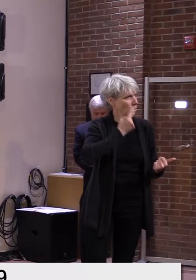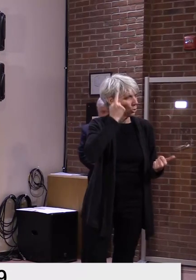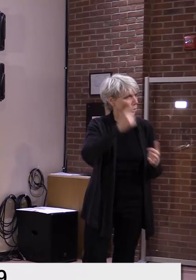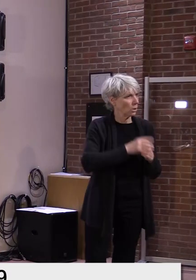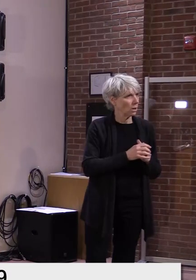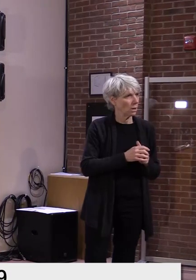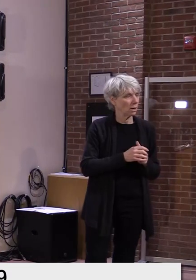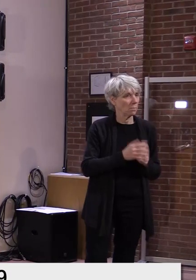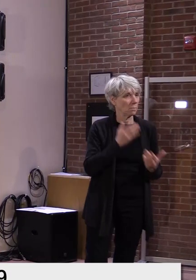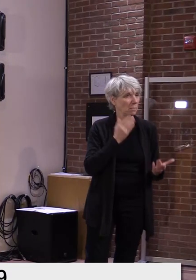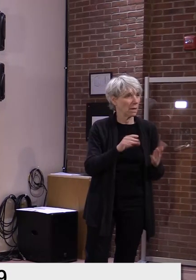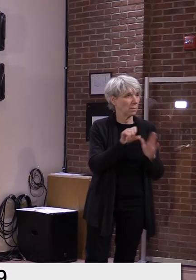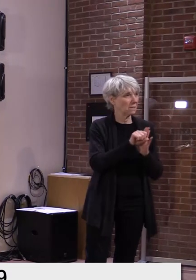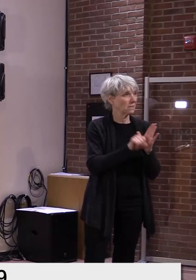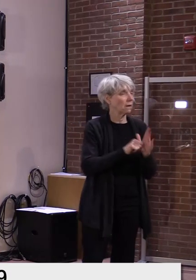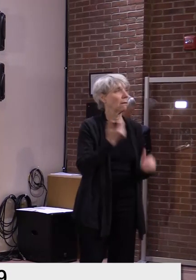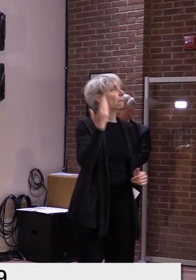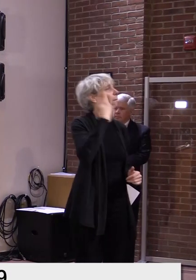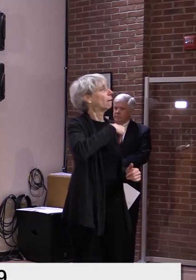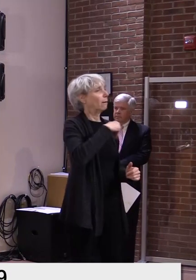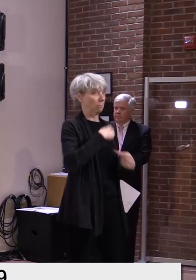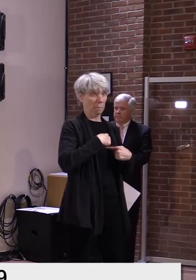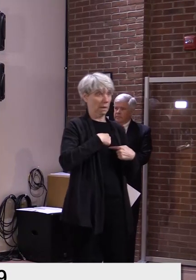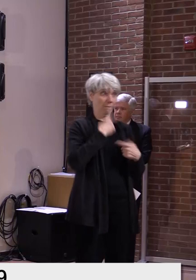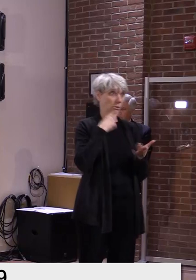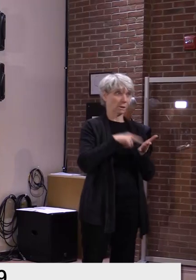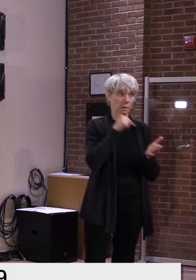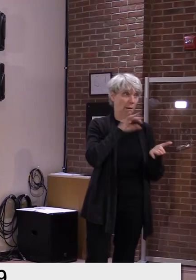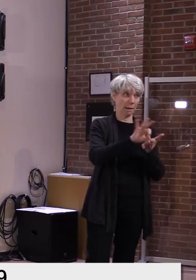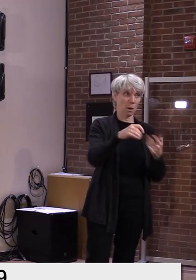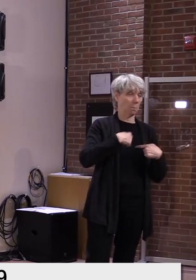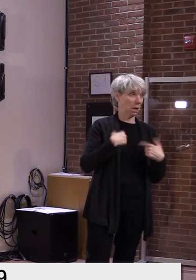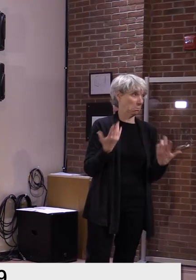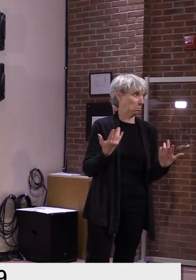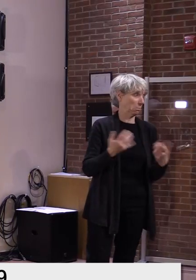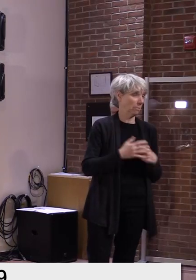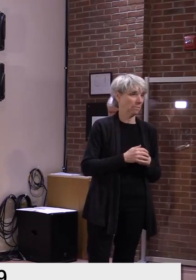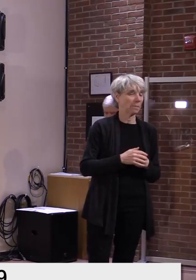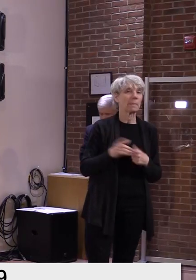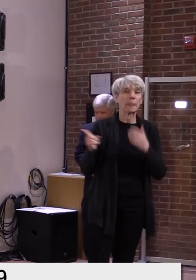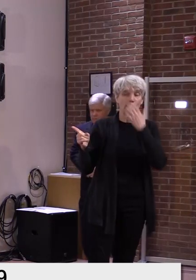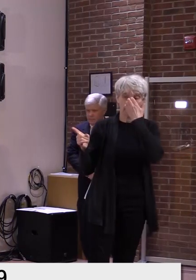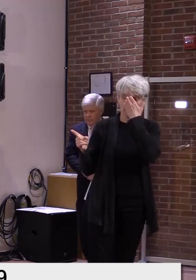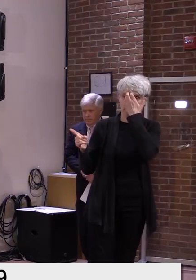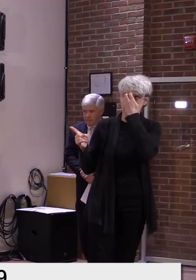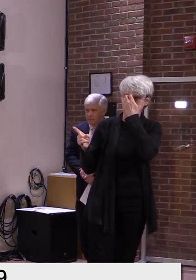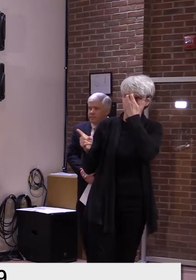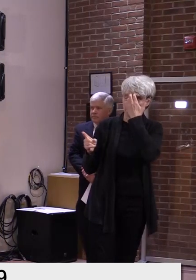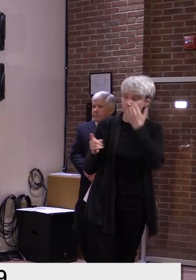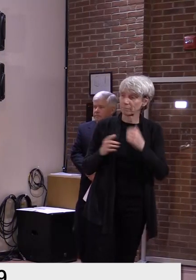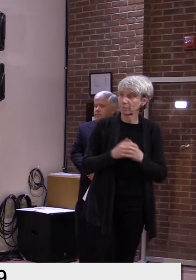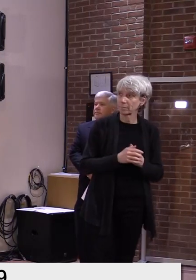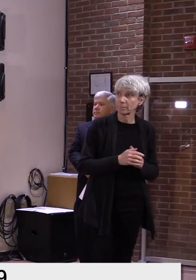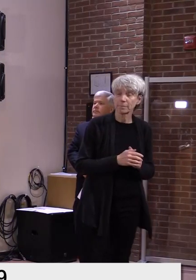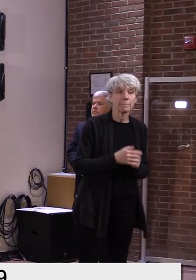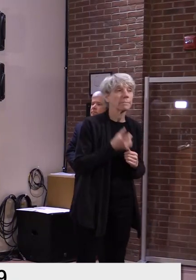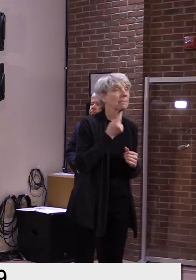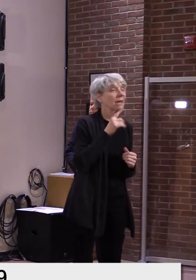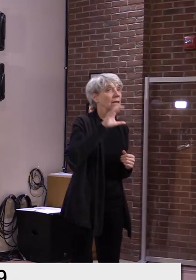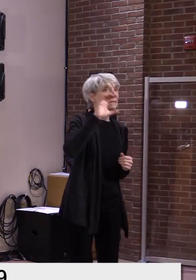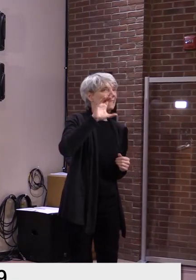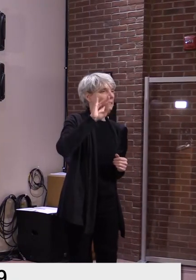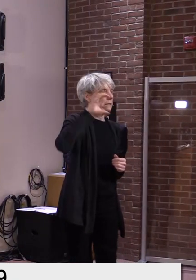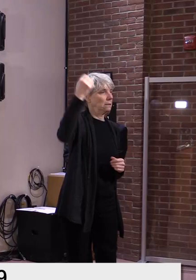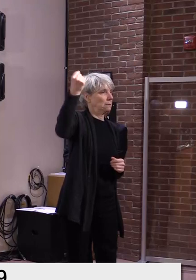if the state system doesn't even know that we've been vaccinated. Yeah, we're receiving our data from the CDC,